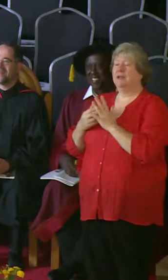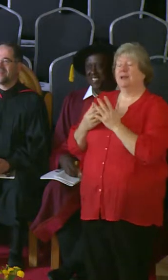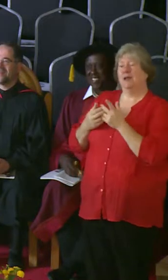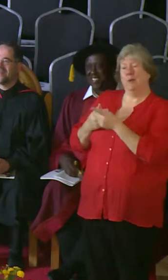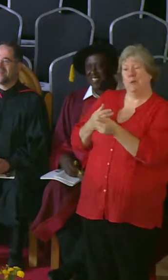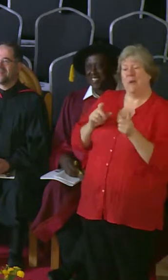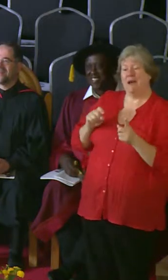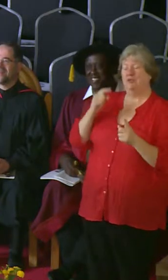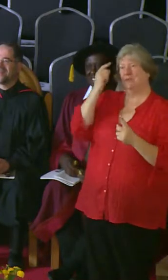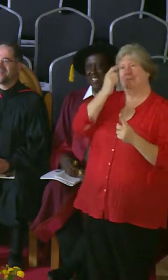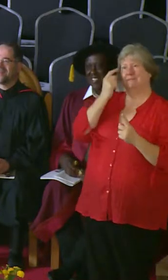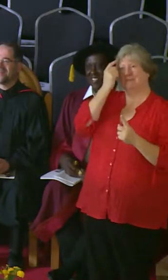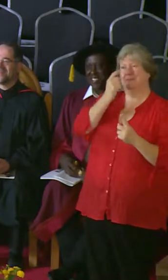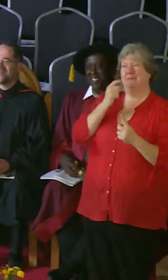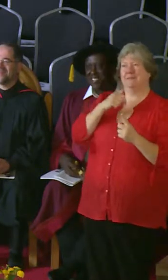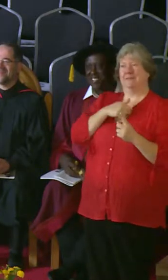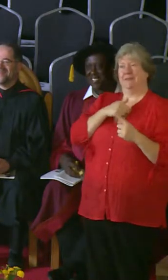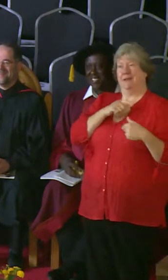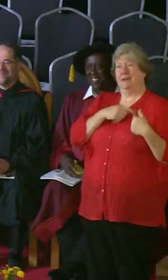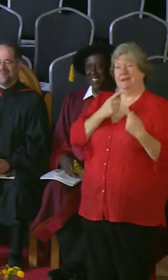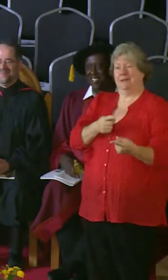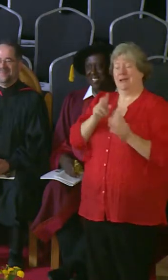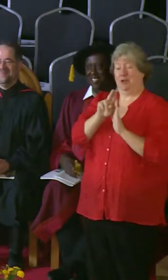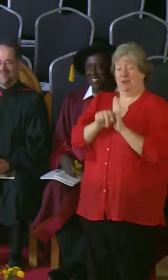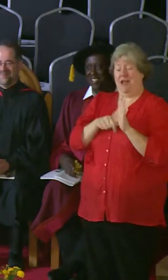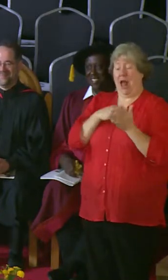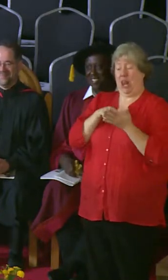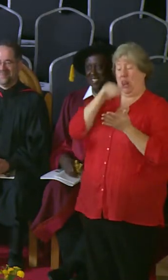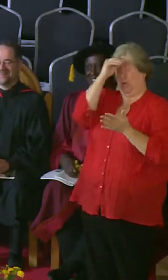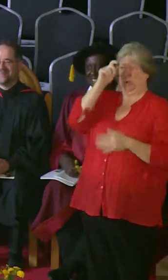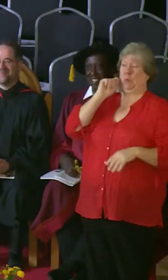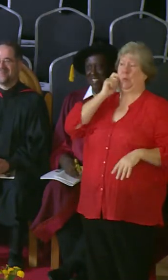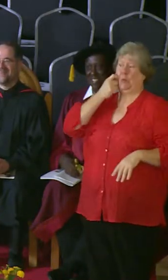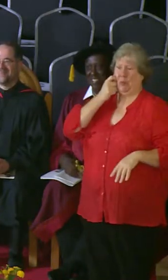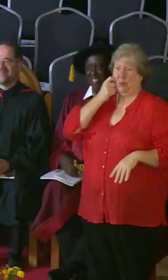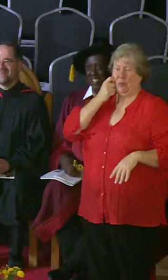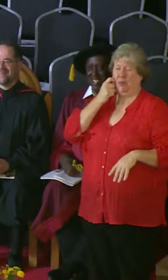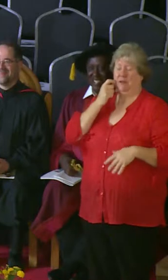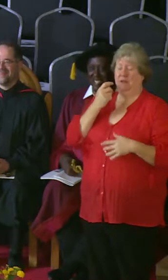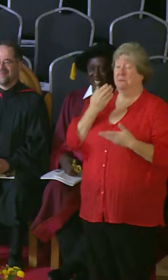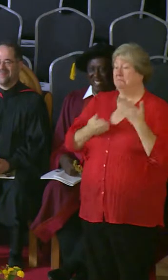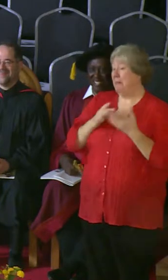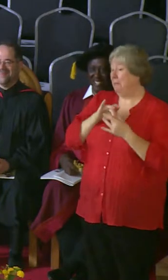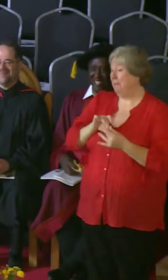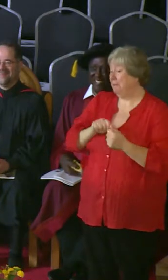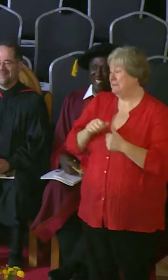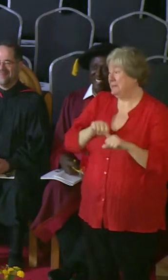coolest thing that you learned as an undergrad. Okay? It might even have something to do with science.